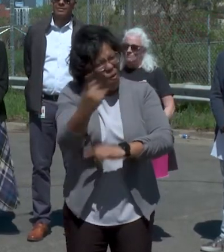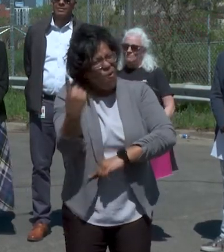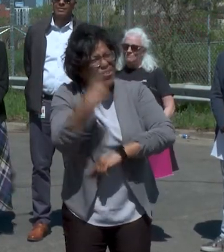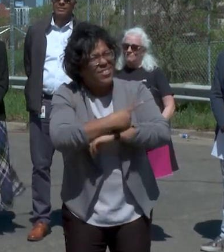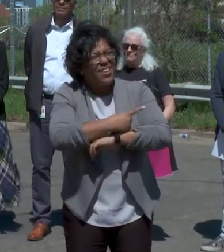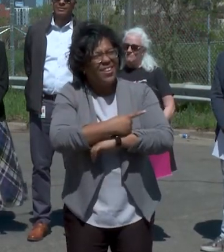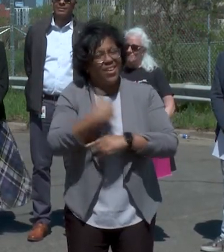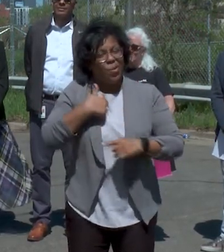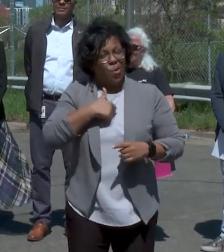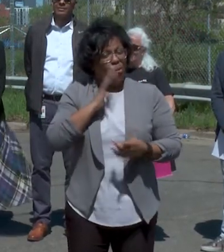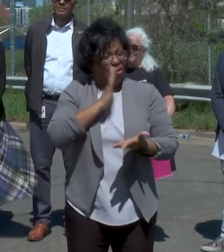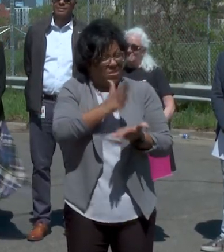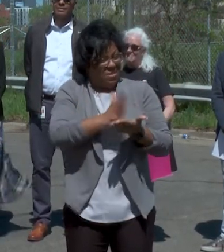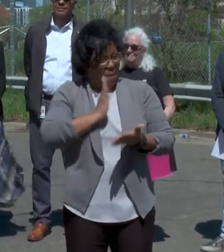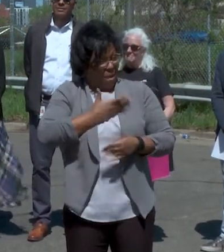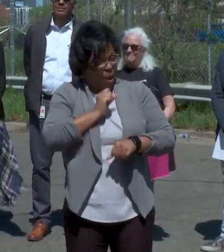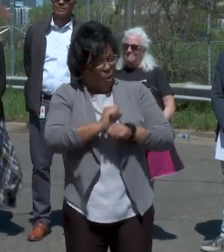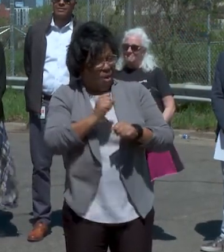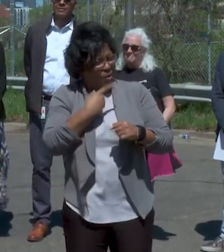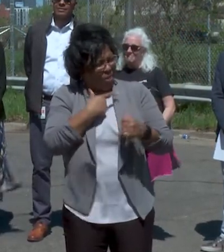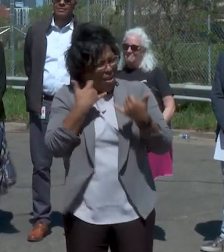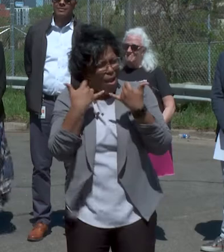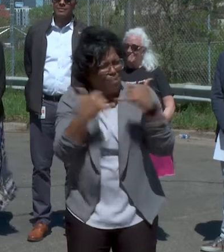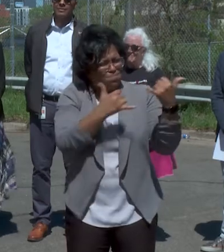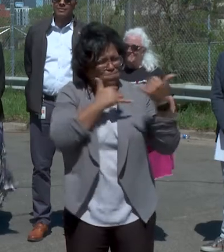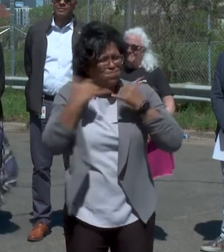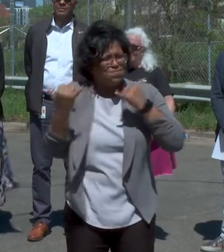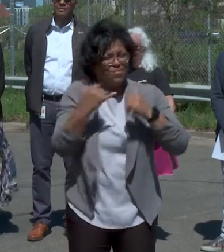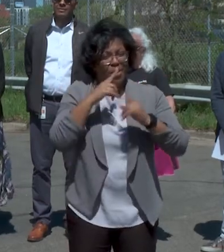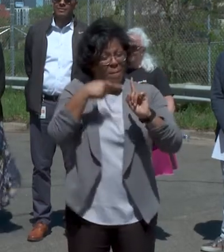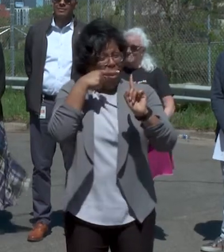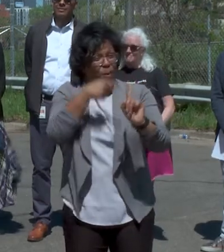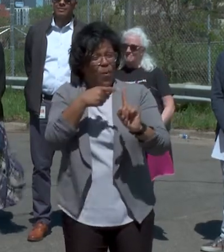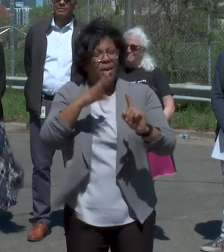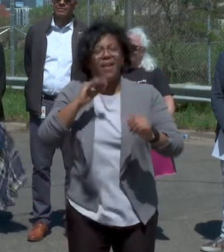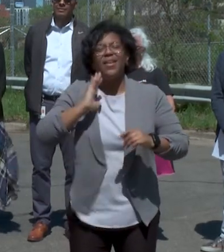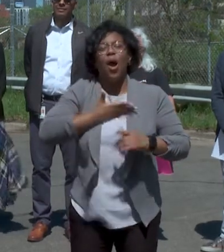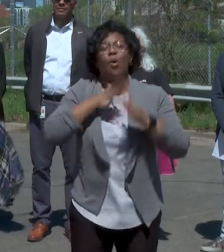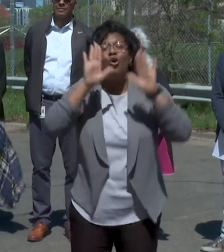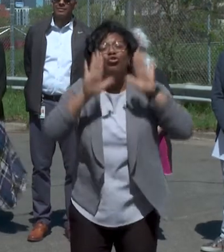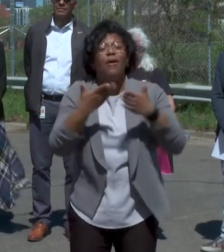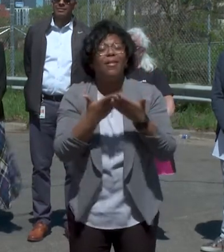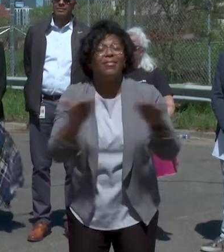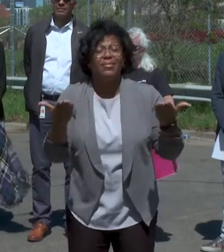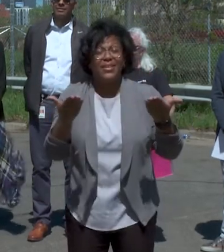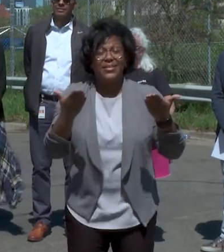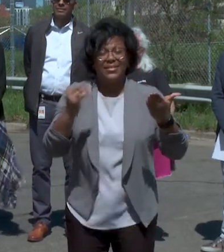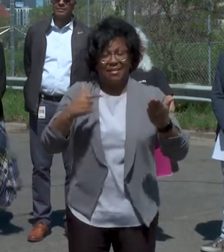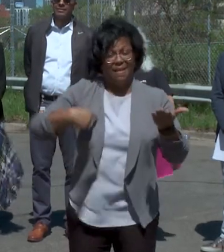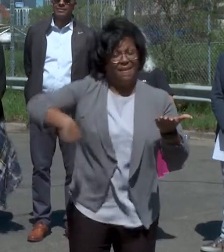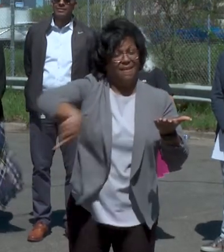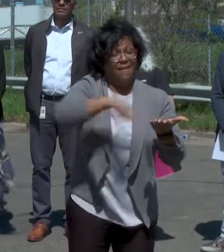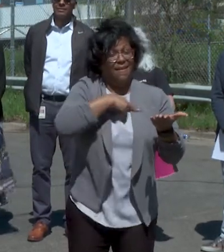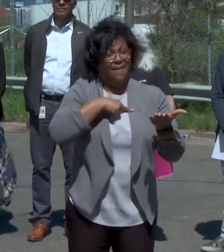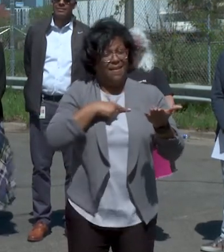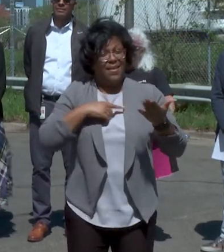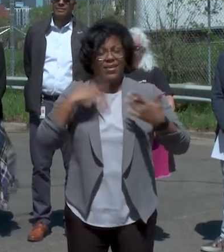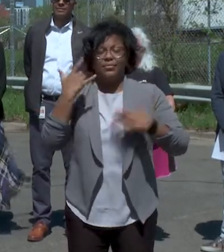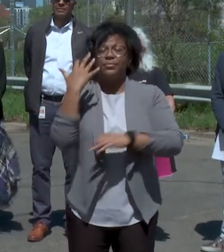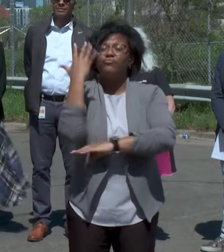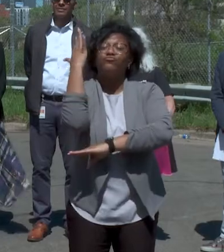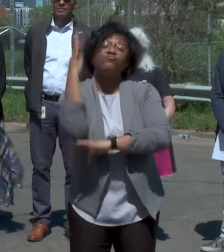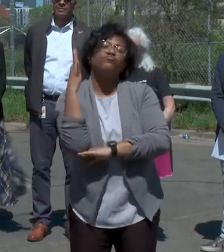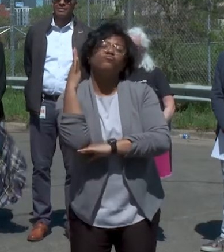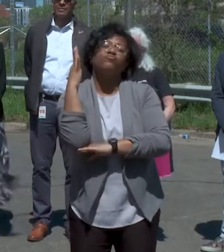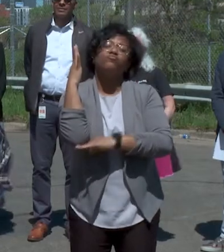our work and play and talk of you and all the good things that you do. Standing still and quiet there,